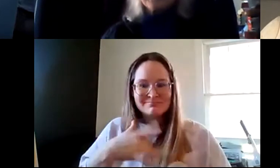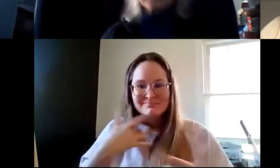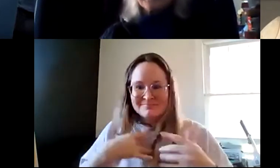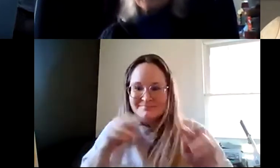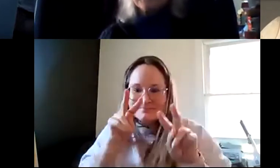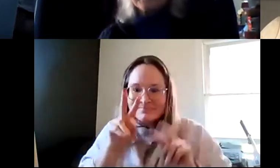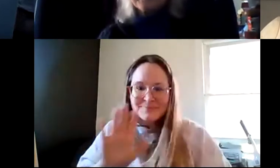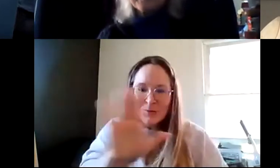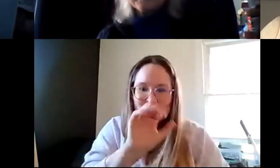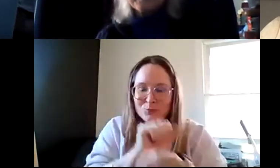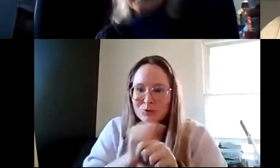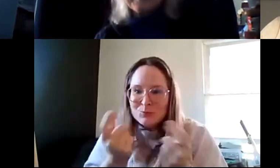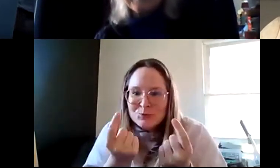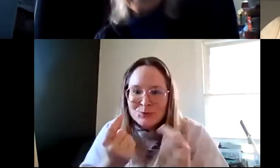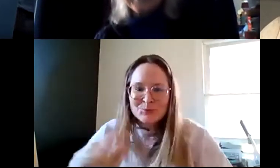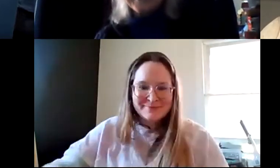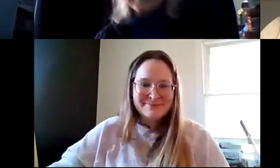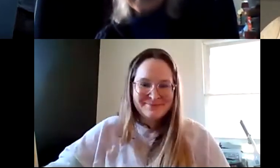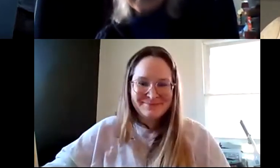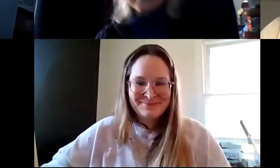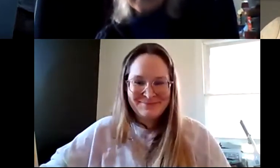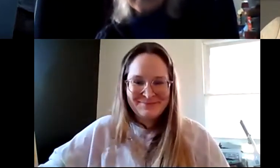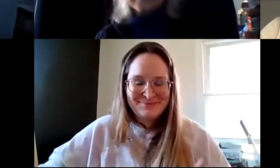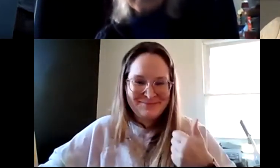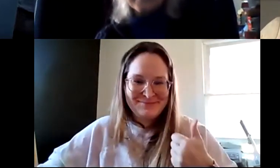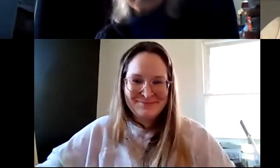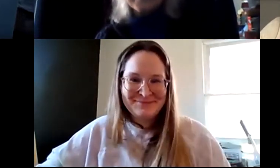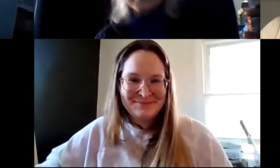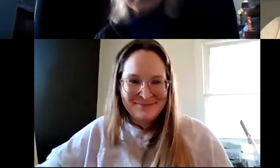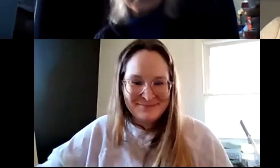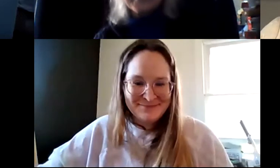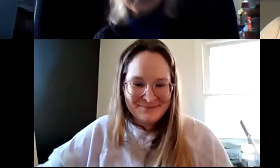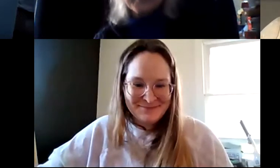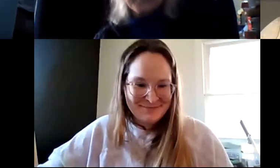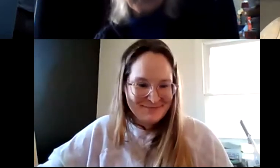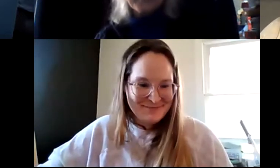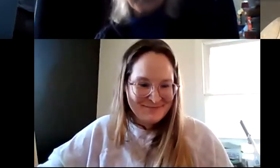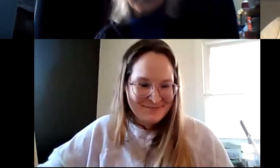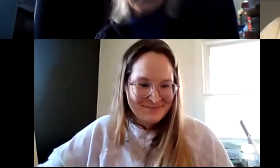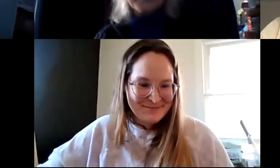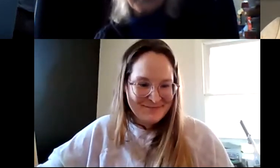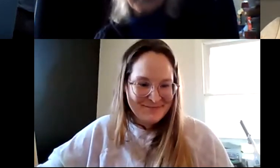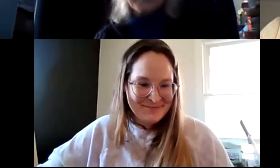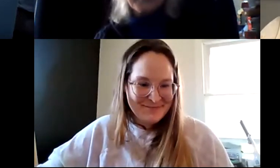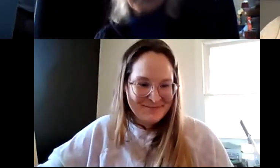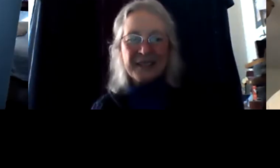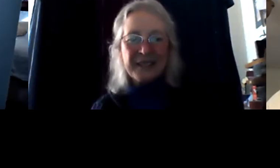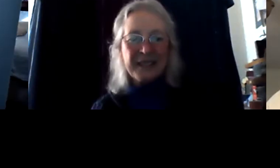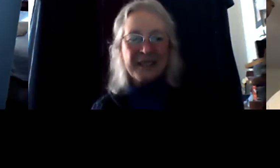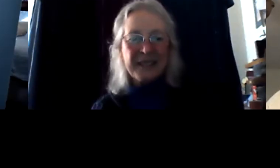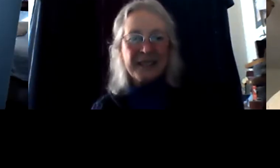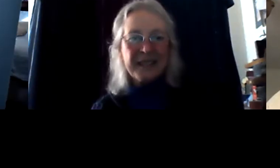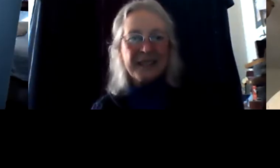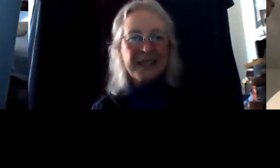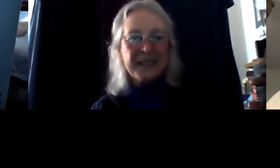and I work with Perspectives as well. I'm really looking forward to seeing the work that you're doing here on this committee. Thank you, Heather.